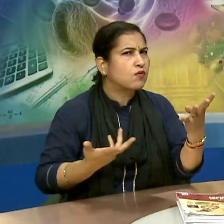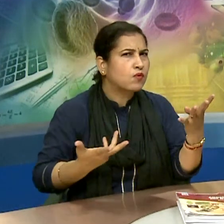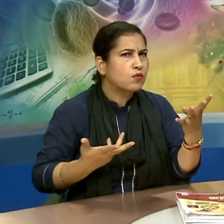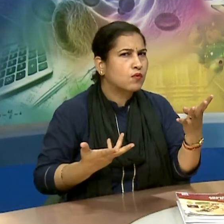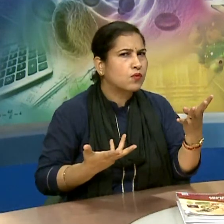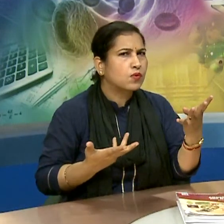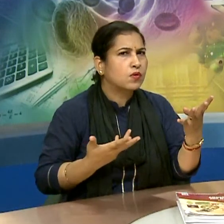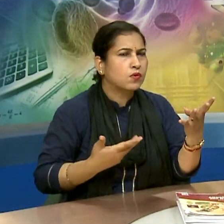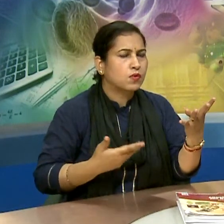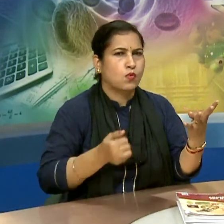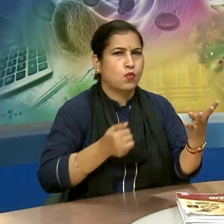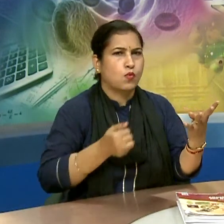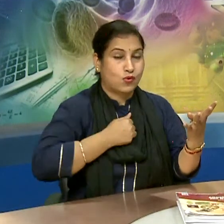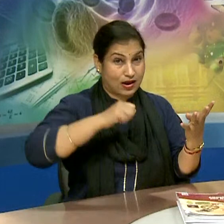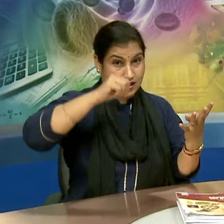system of units